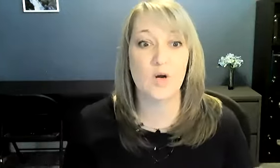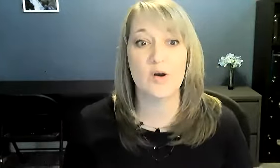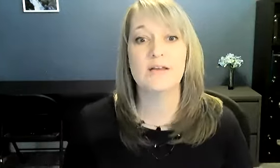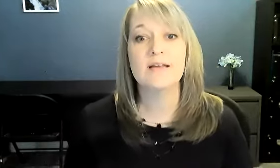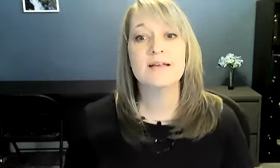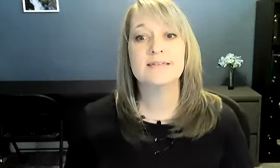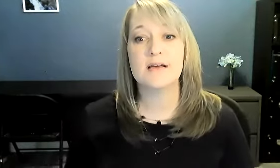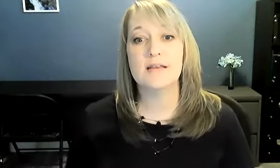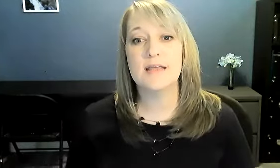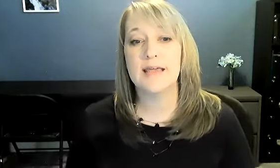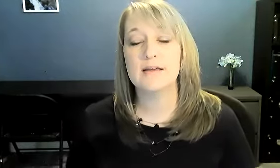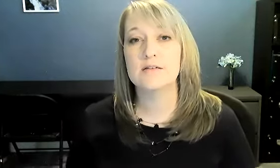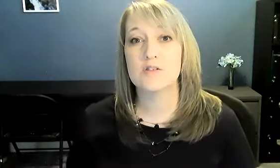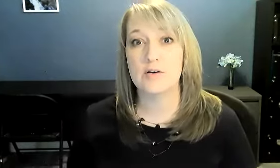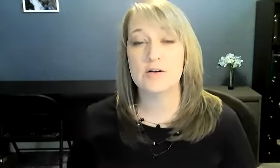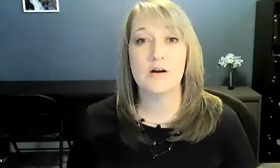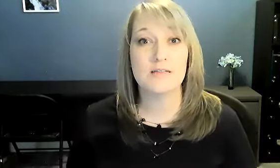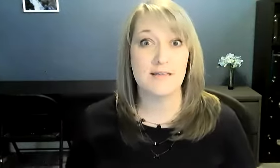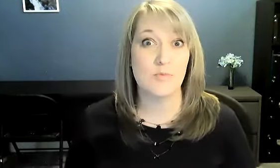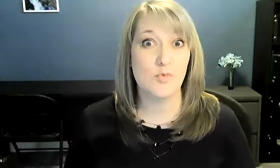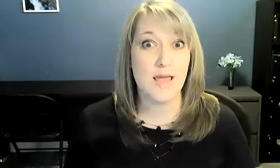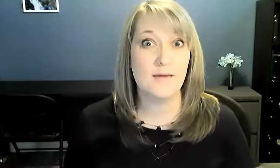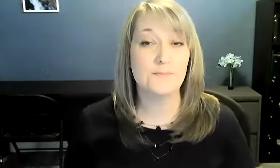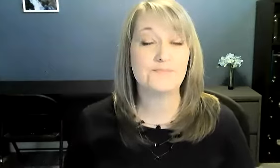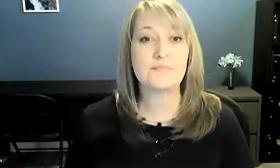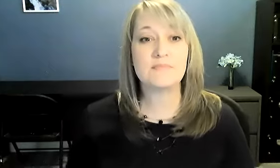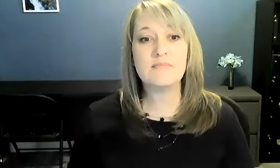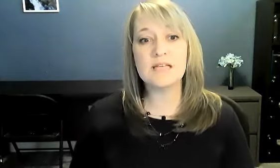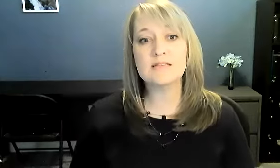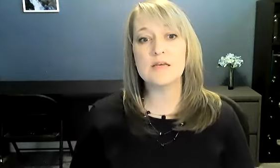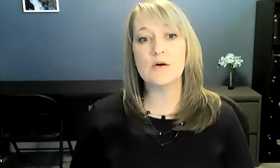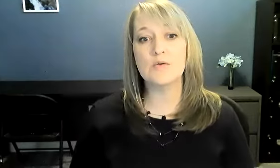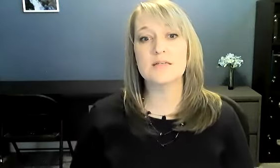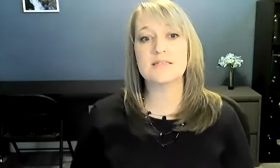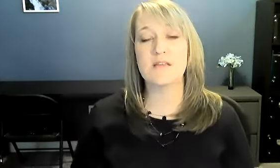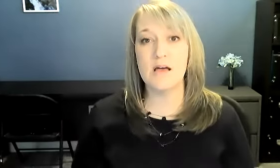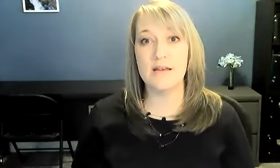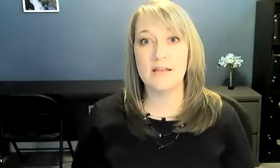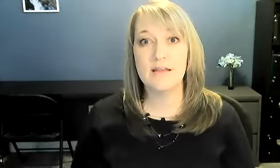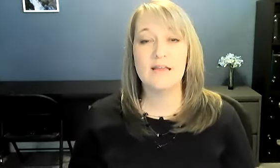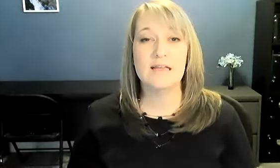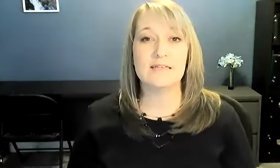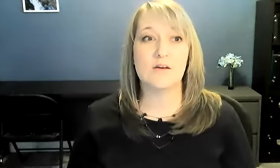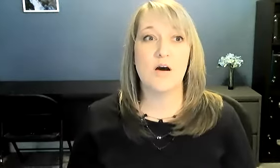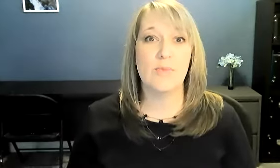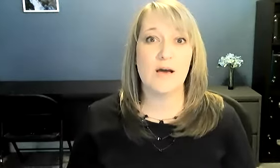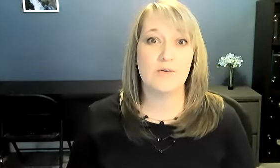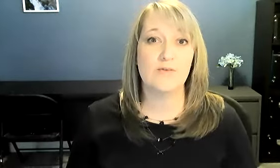word. Son and daughter are the same way. So son is the compound